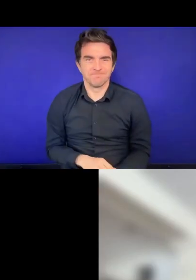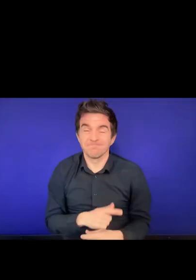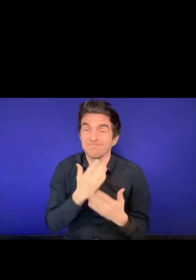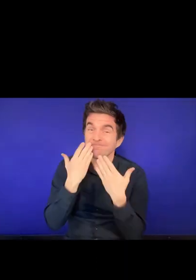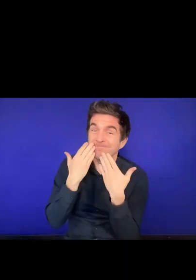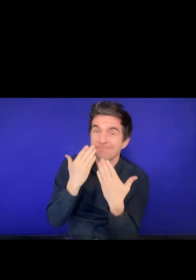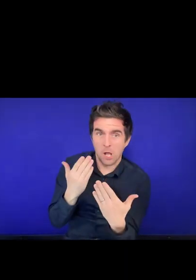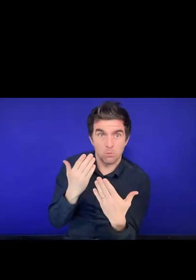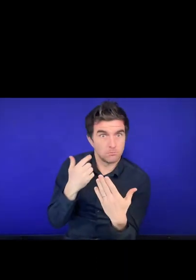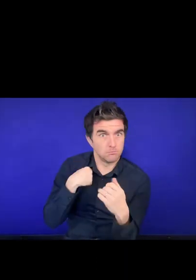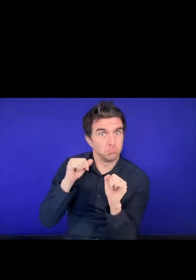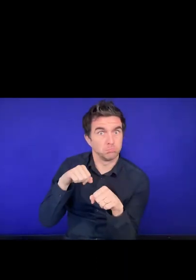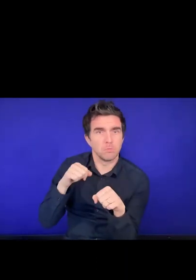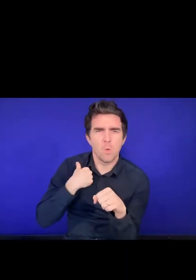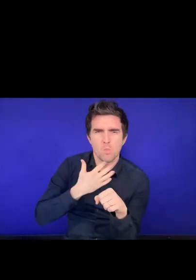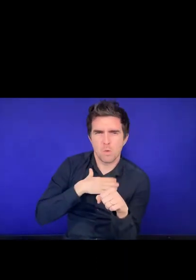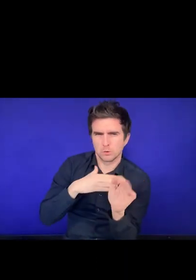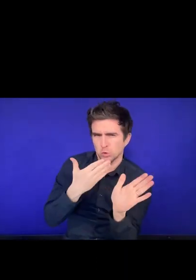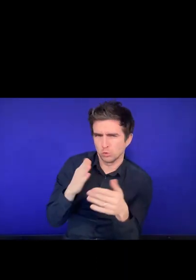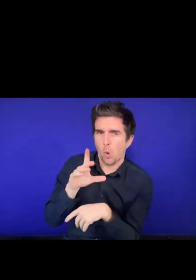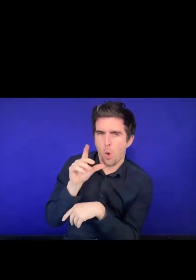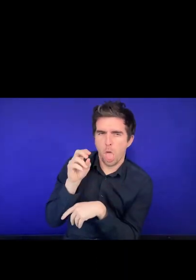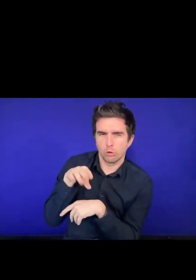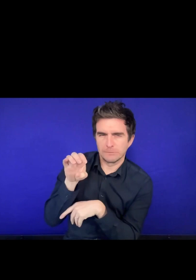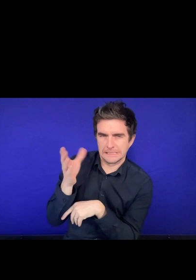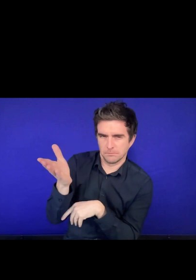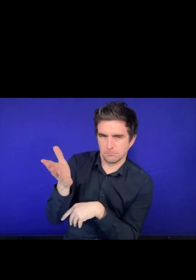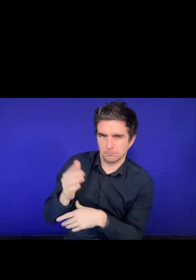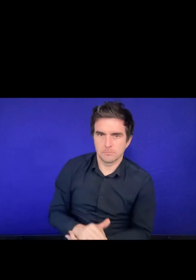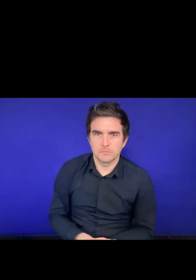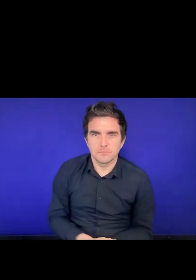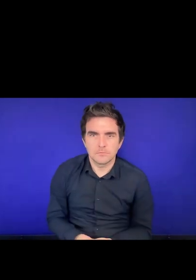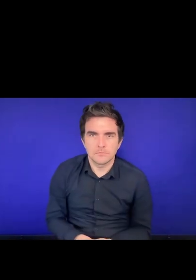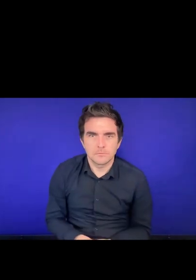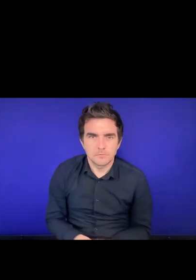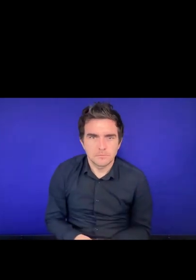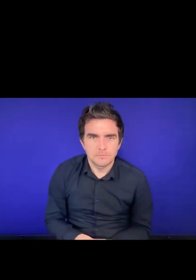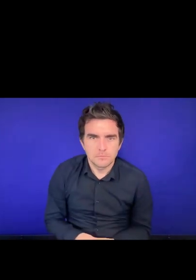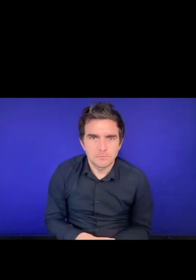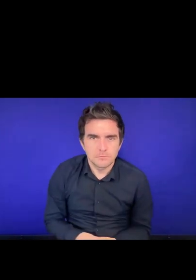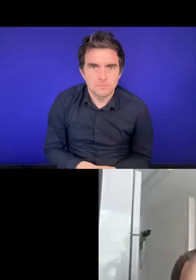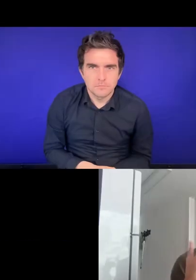Lauren, anything you would like to add on this point? Thank you, Francesca.